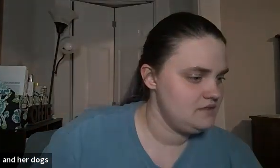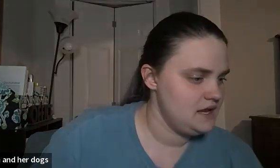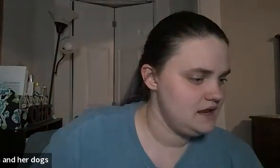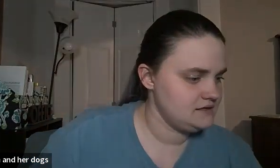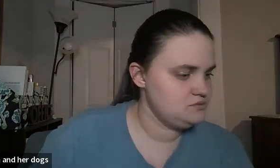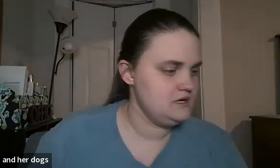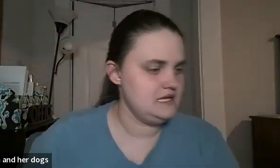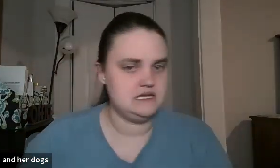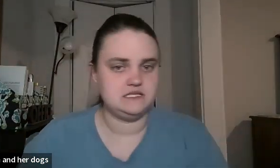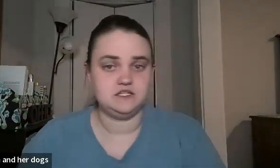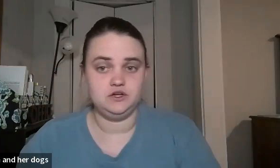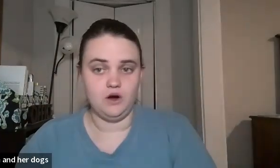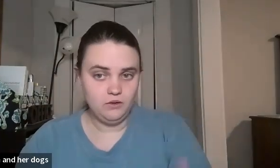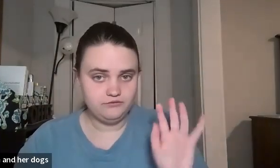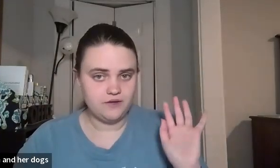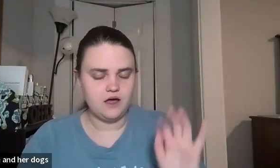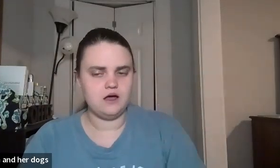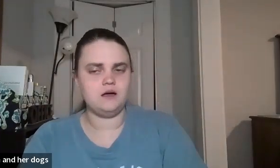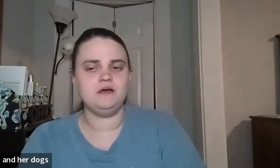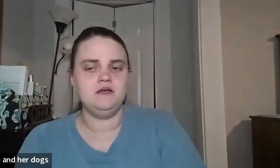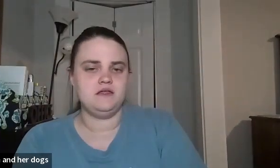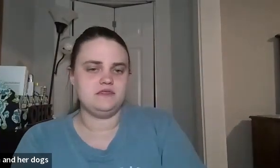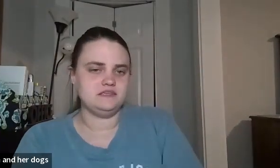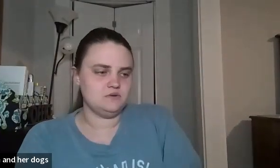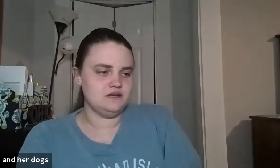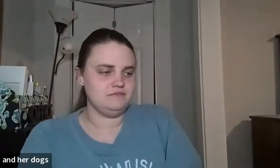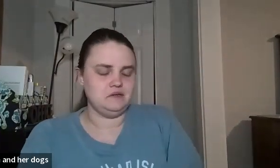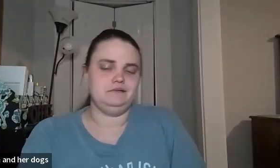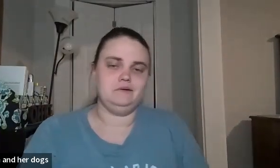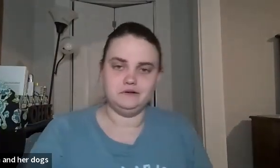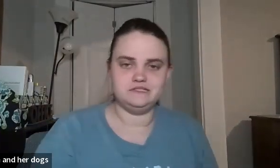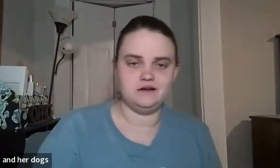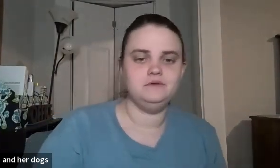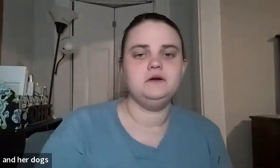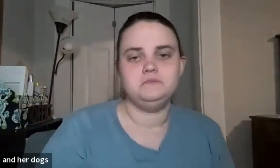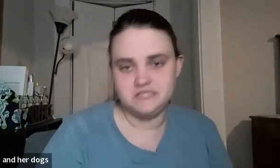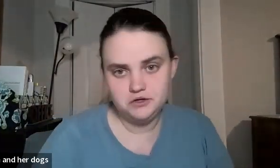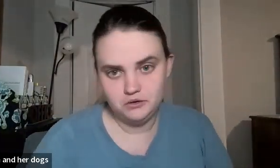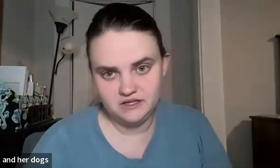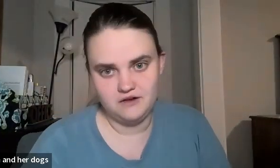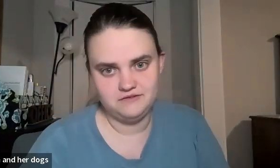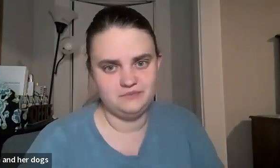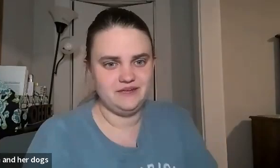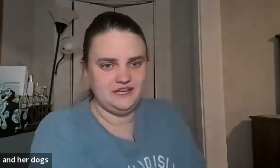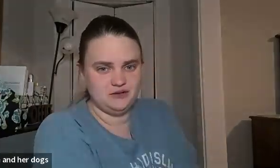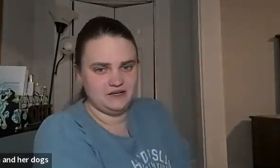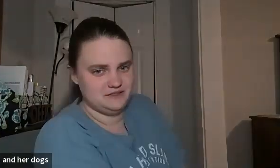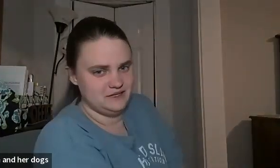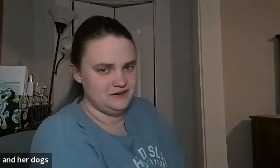The next one is golf. This one, it's hard to tell. Pretend you're holding a golf club and you're about to swing,